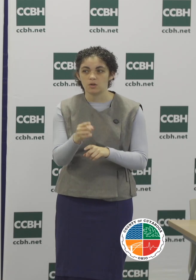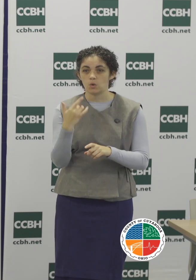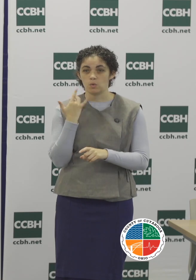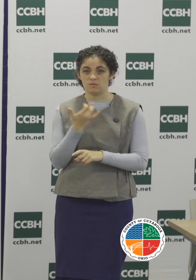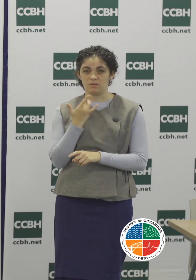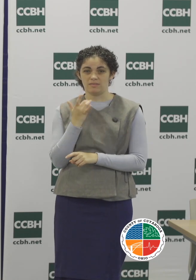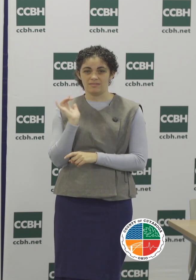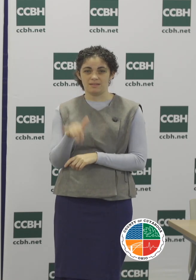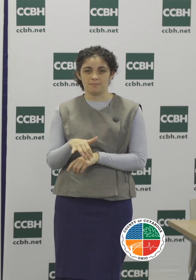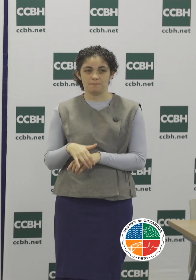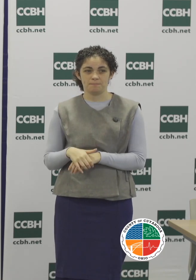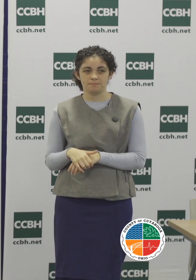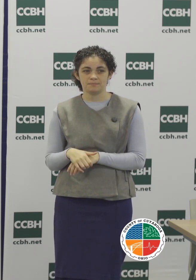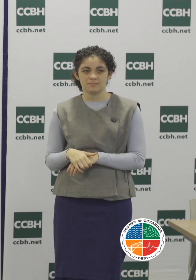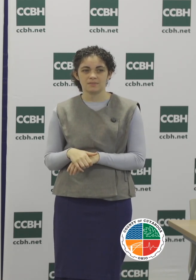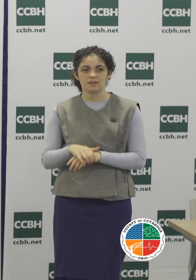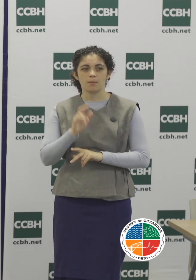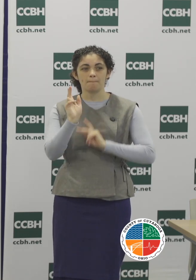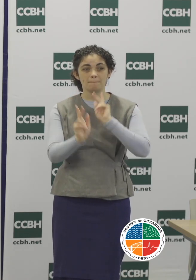feel that